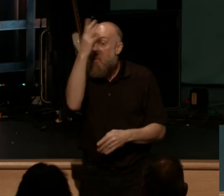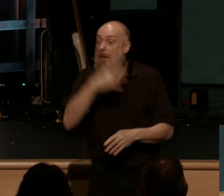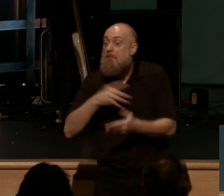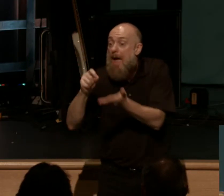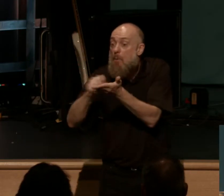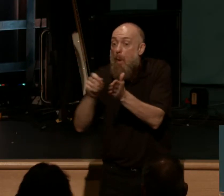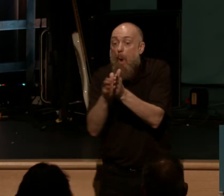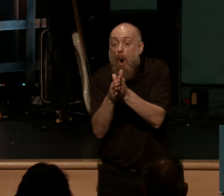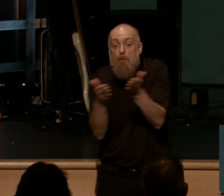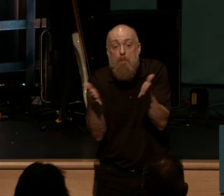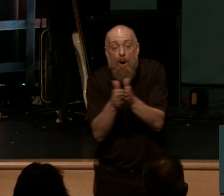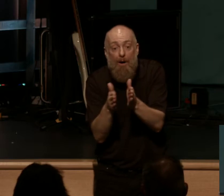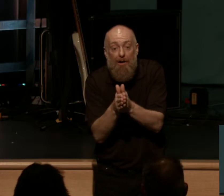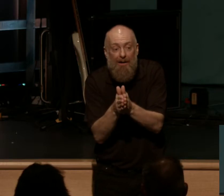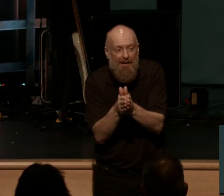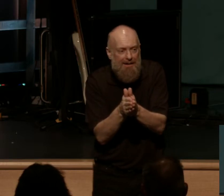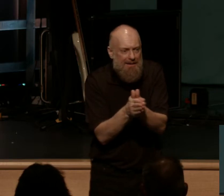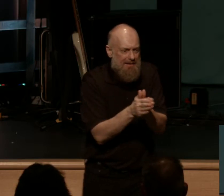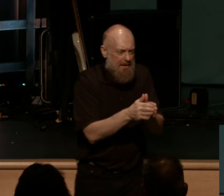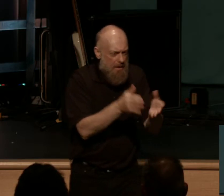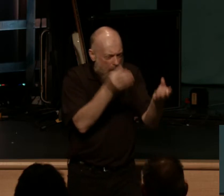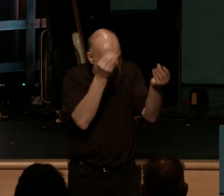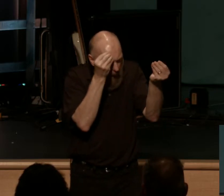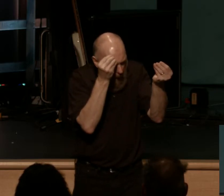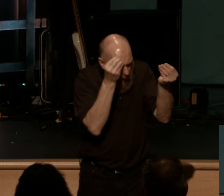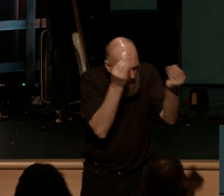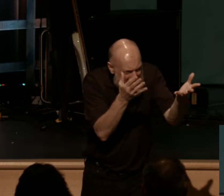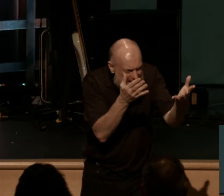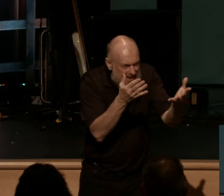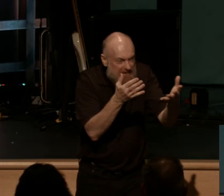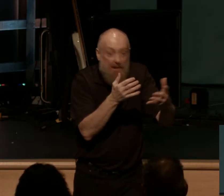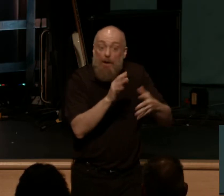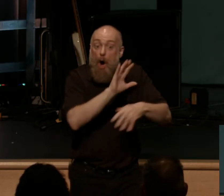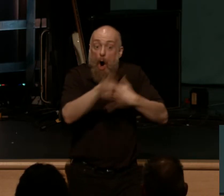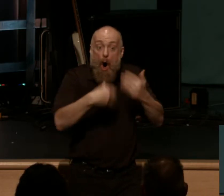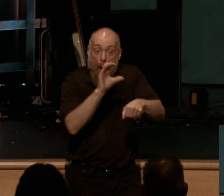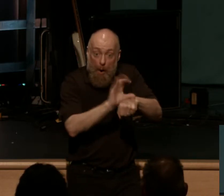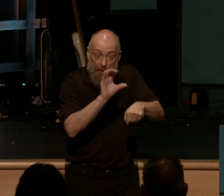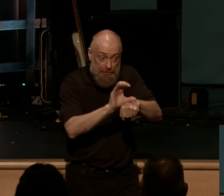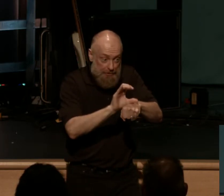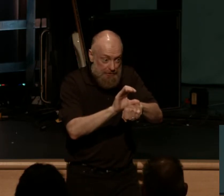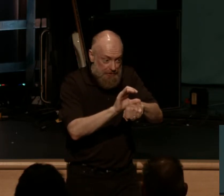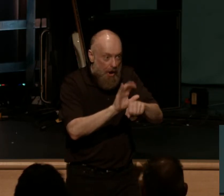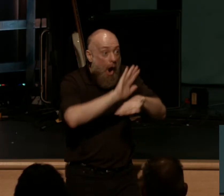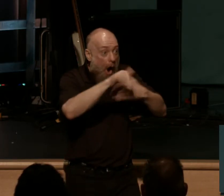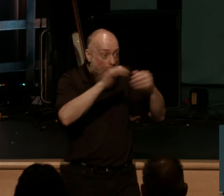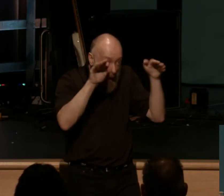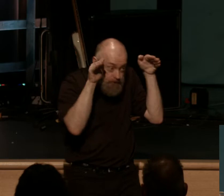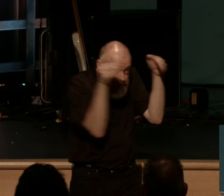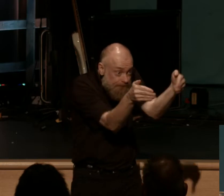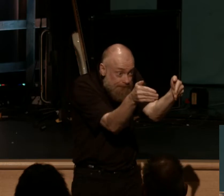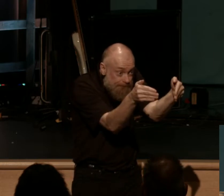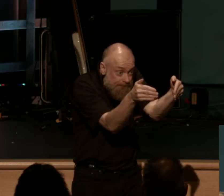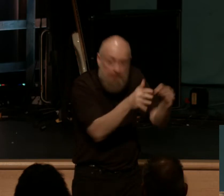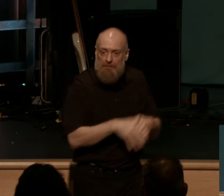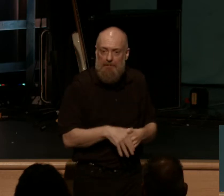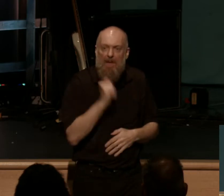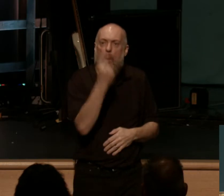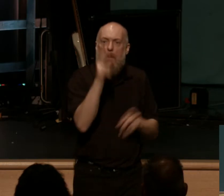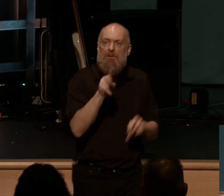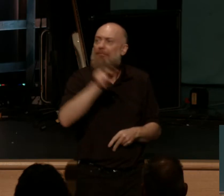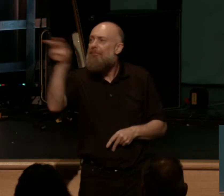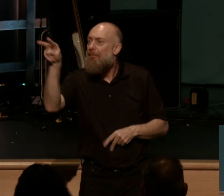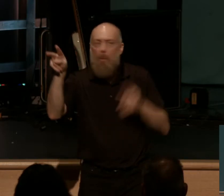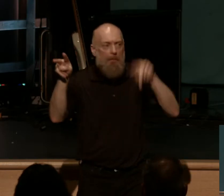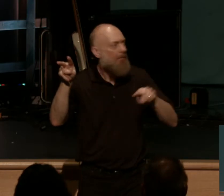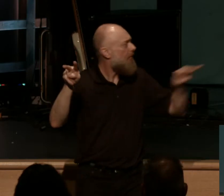this, A Long Obedience in the Same Direction. A long obedience, that's a wonderful title, it's a